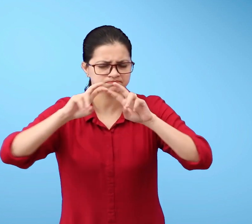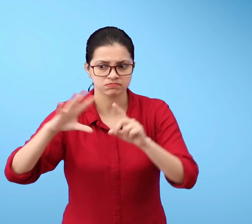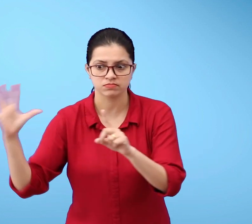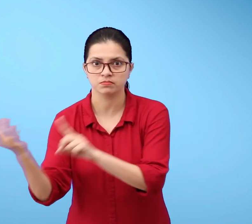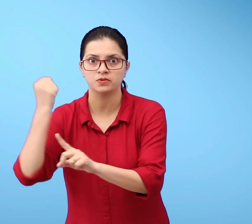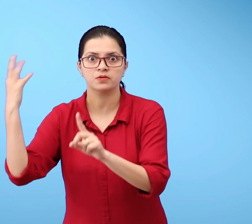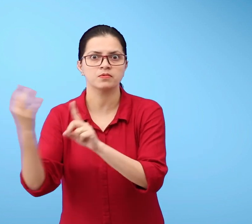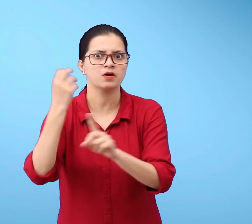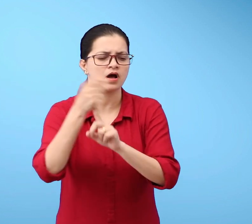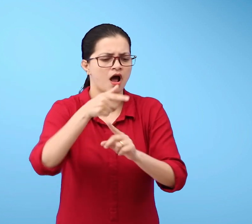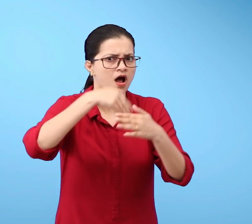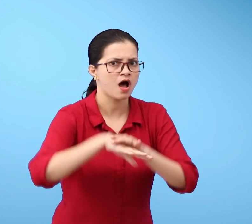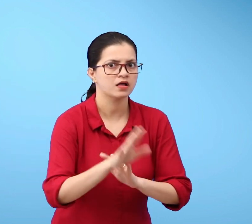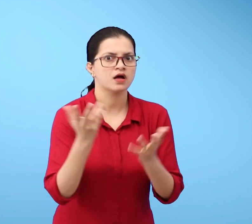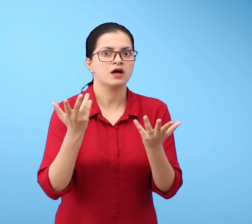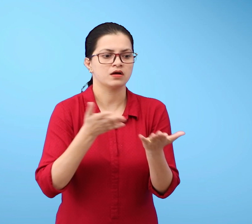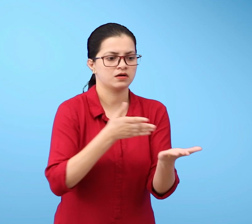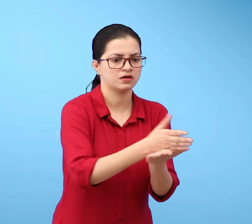6 systems of philosophy.